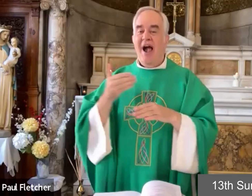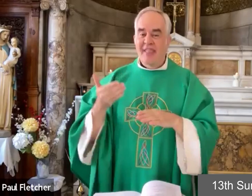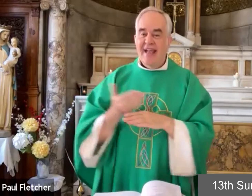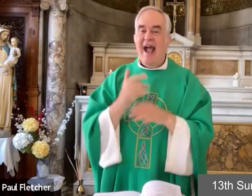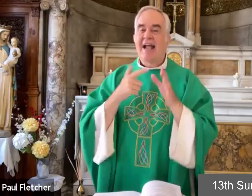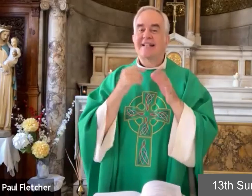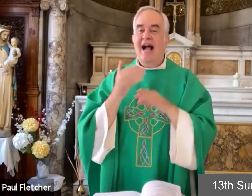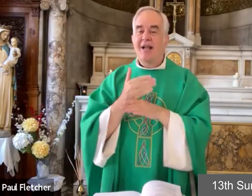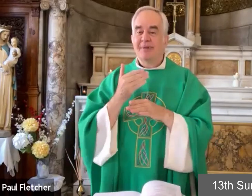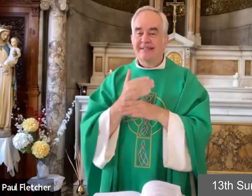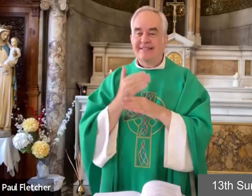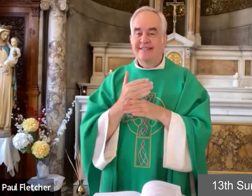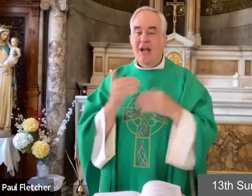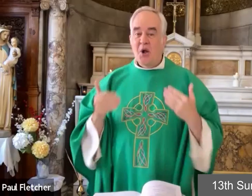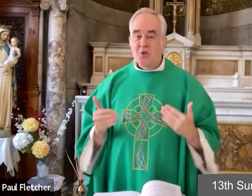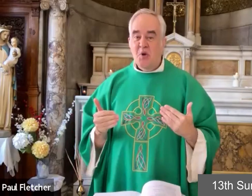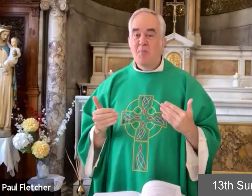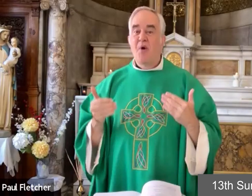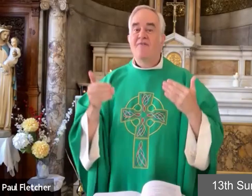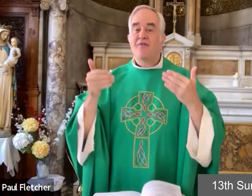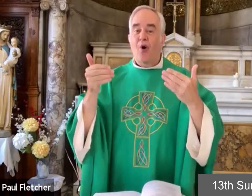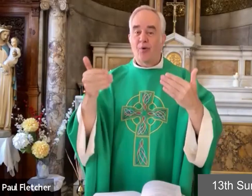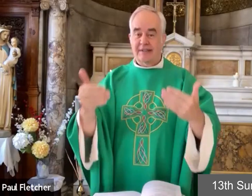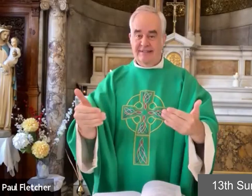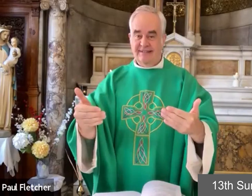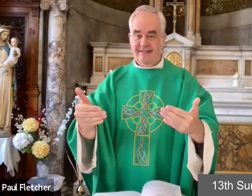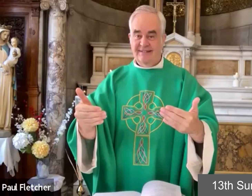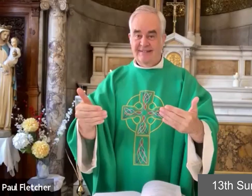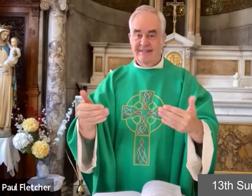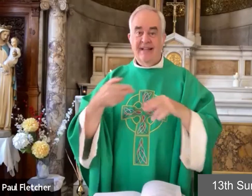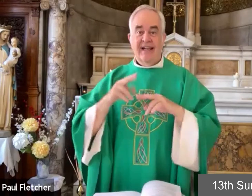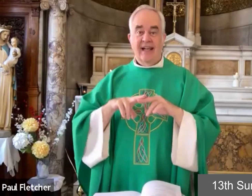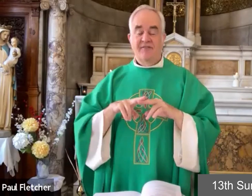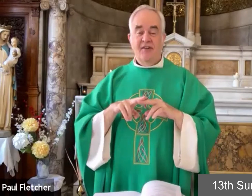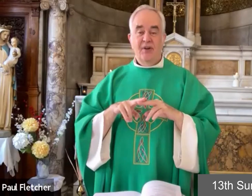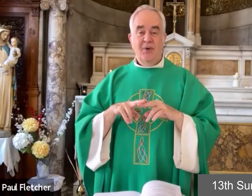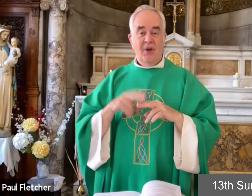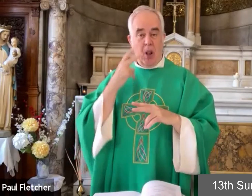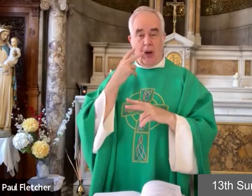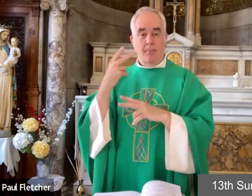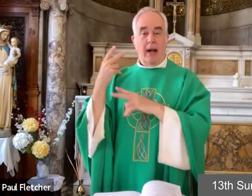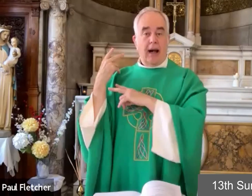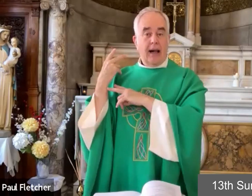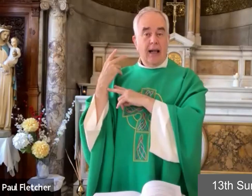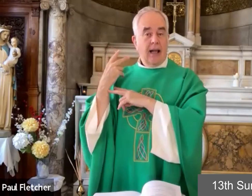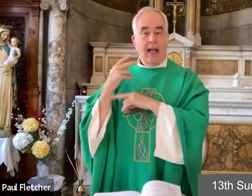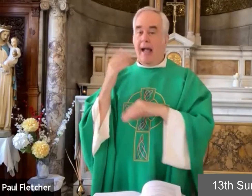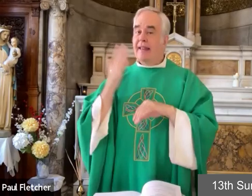the assignments to move forward. If you look back and